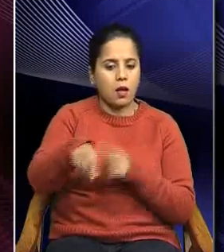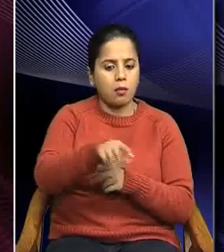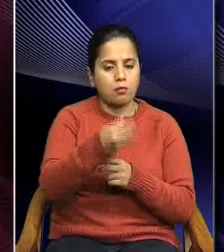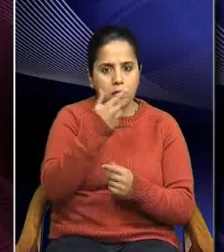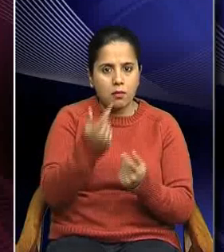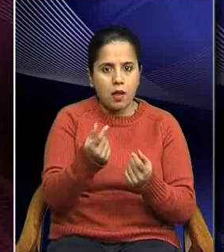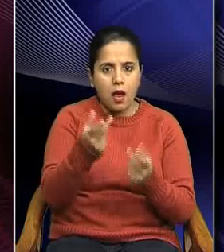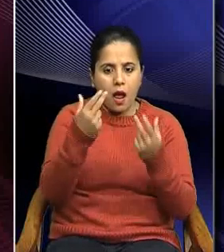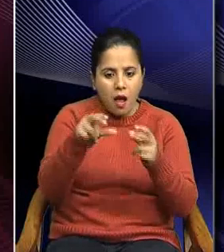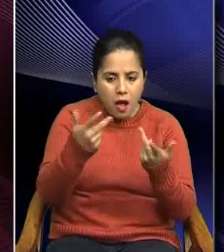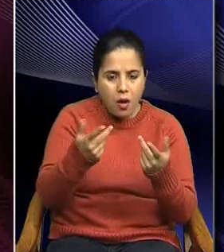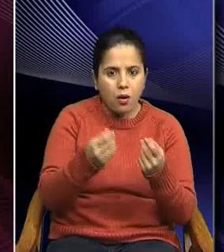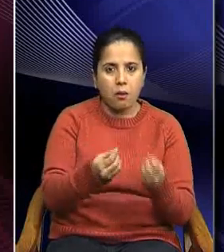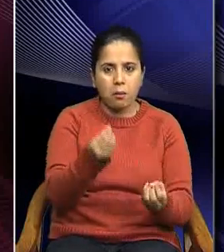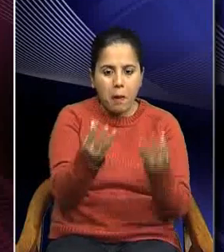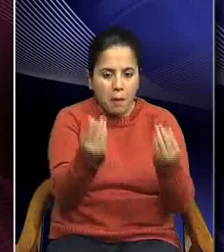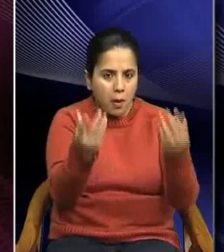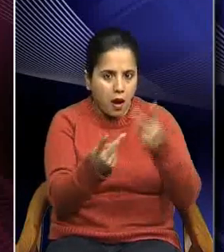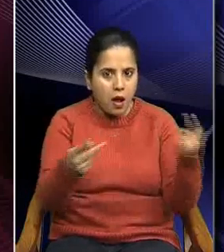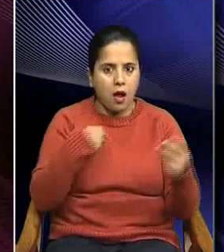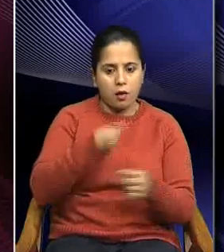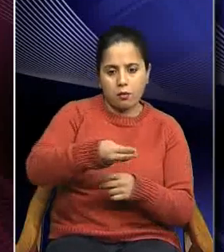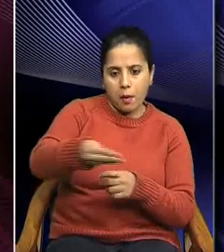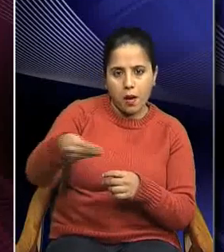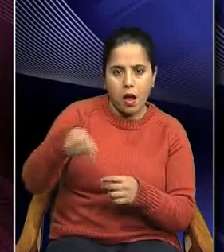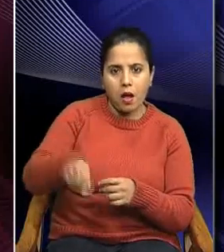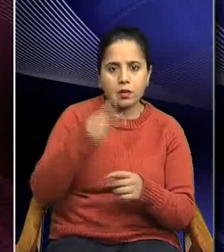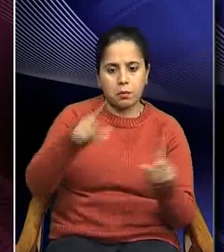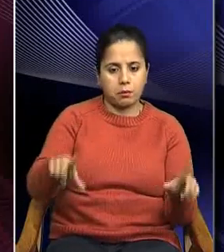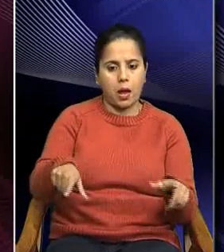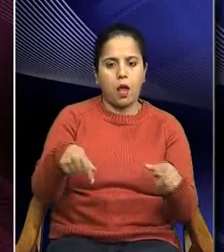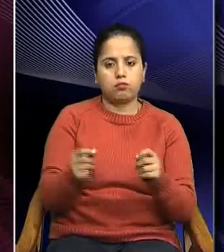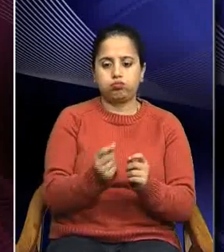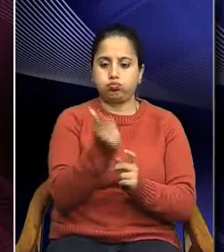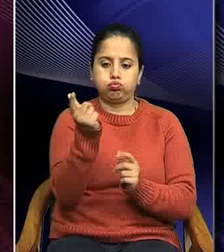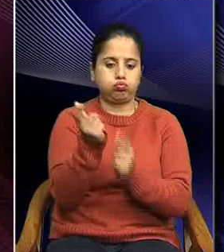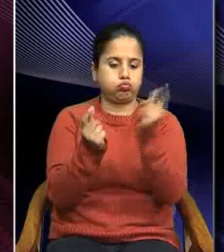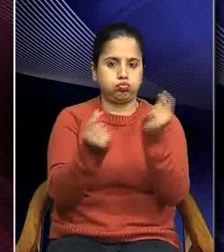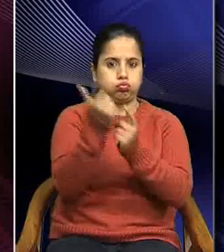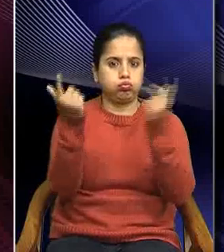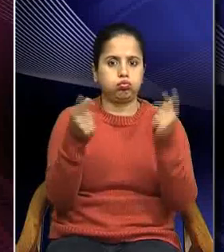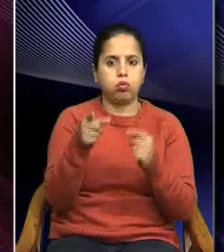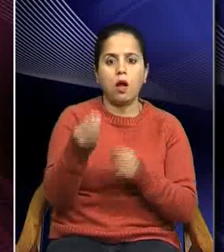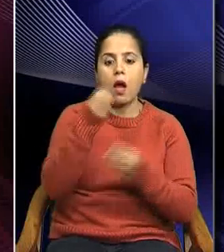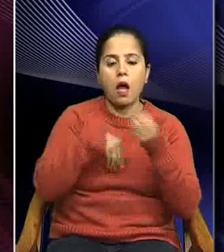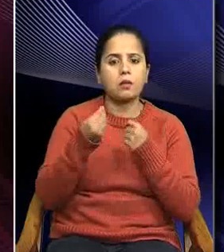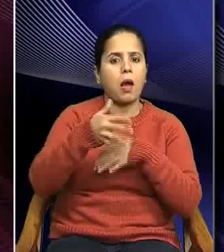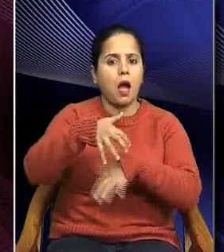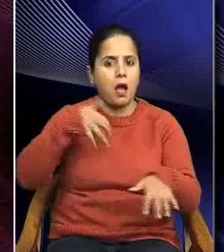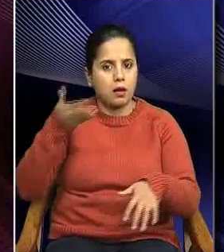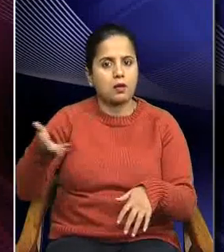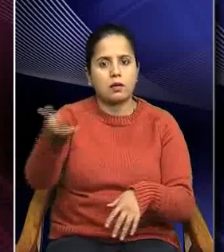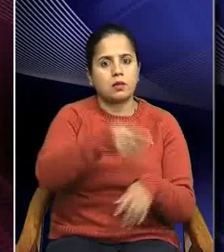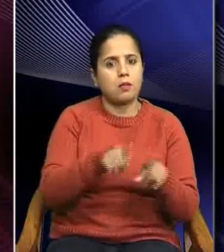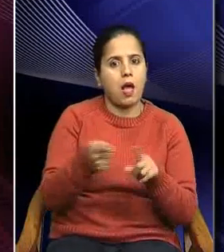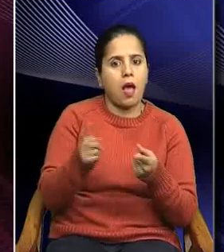cracking of egg happens, and then plants come out, plants grow, which is then eaten by some animal, and this is how